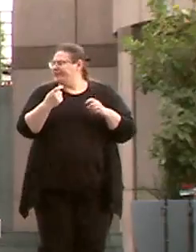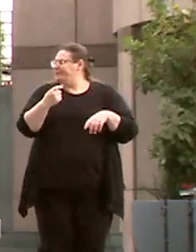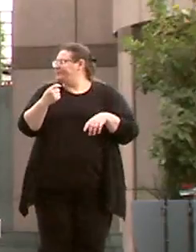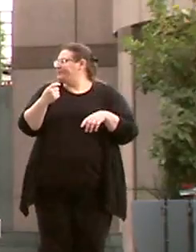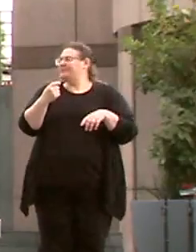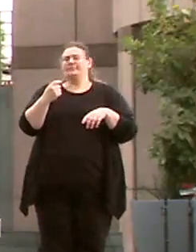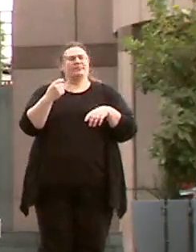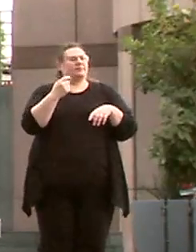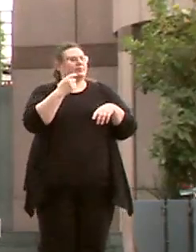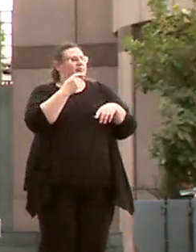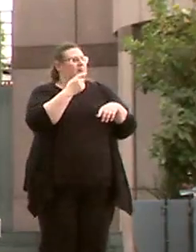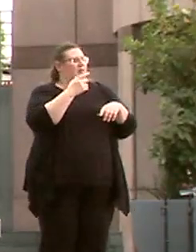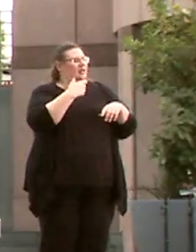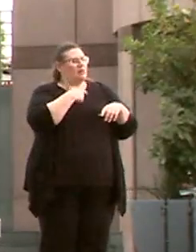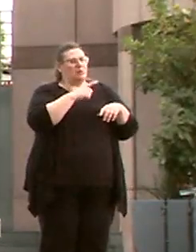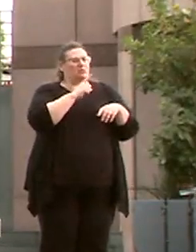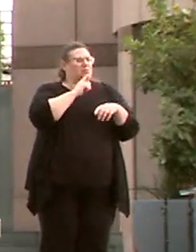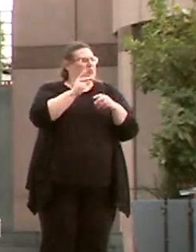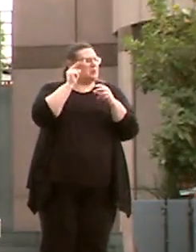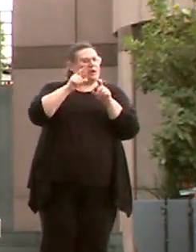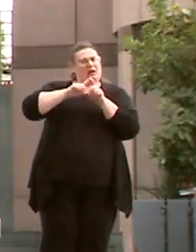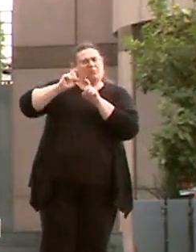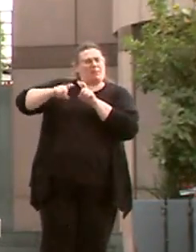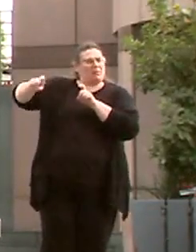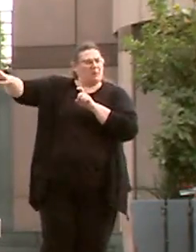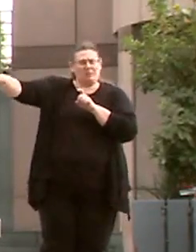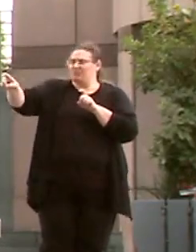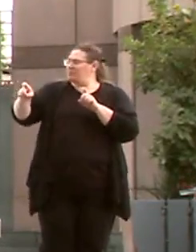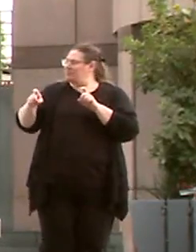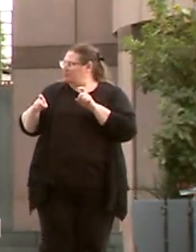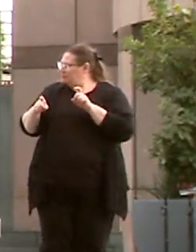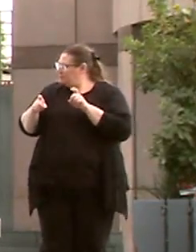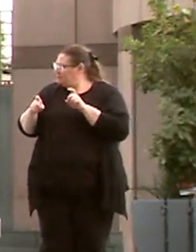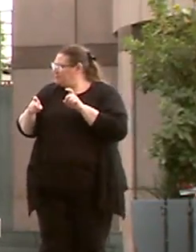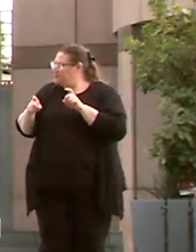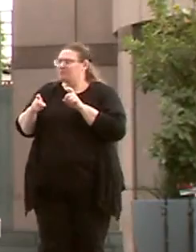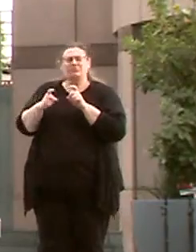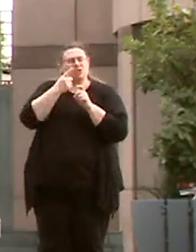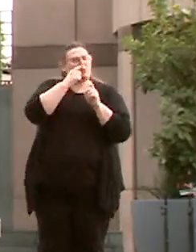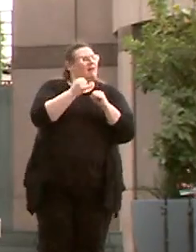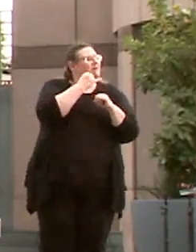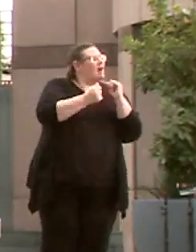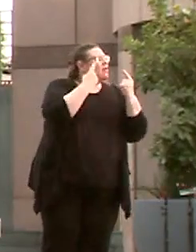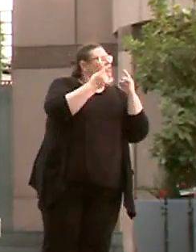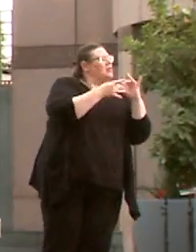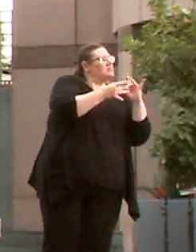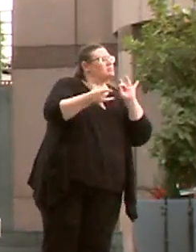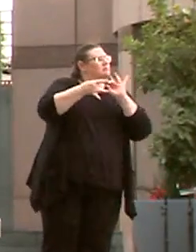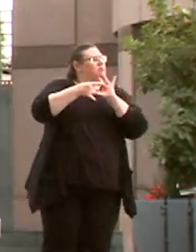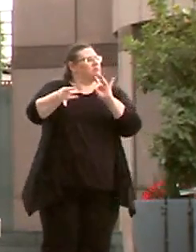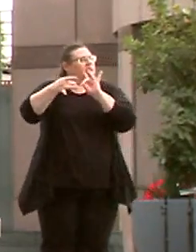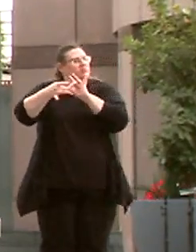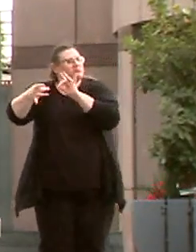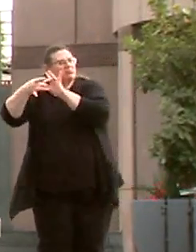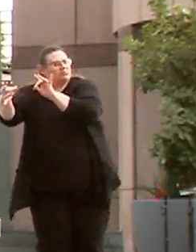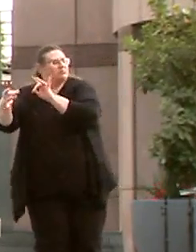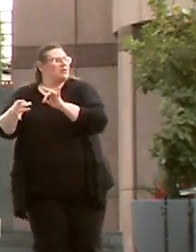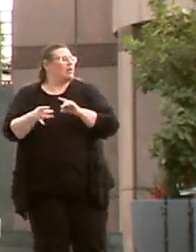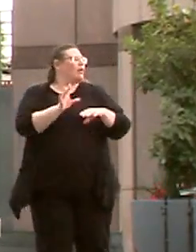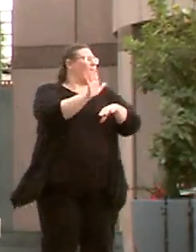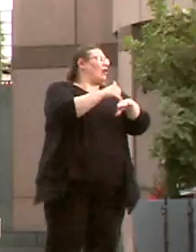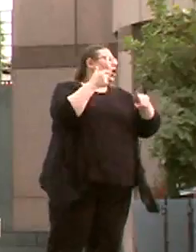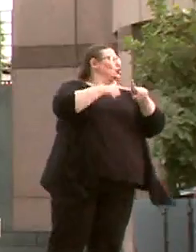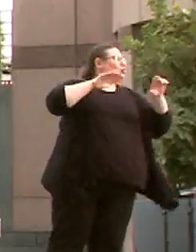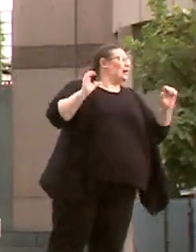to just do a quick round robin and ask each panelist to leave us with final thoughts and call to actions